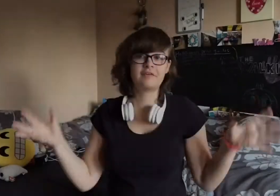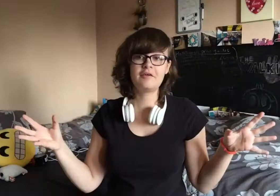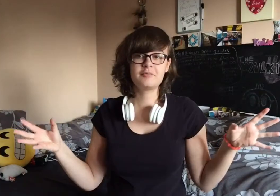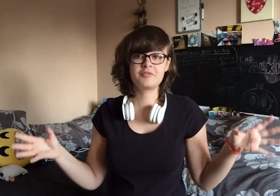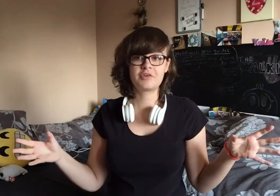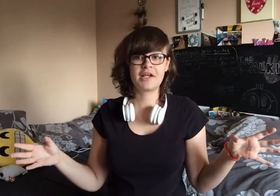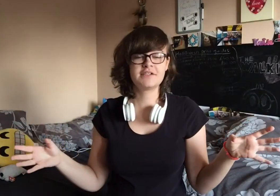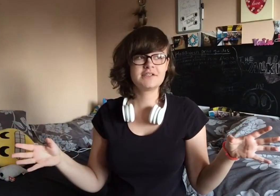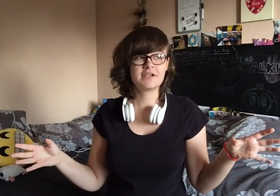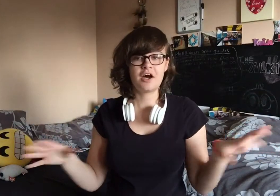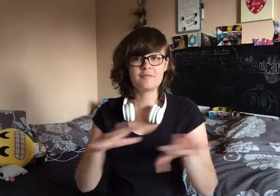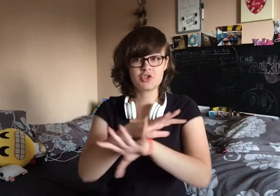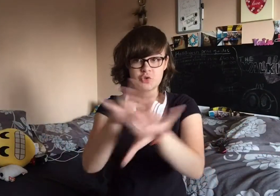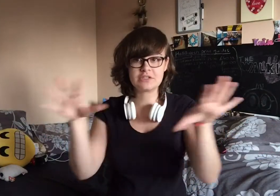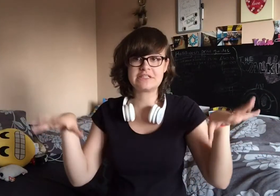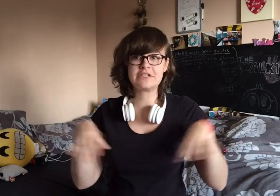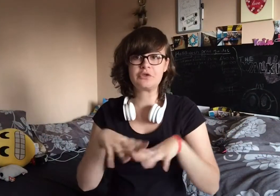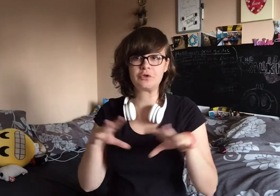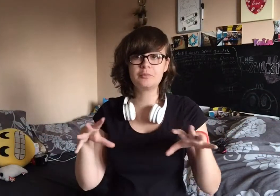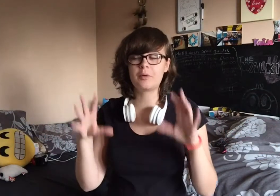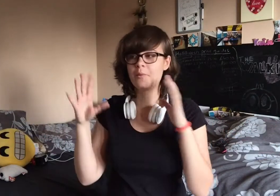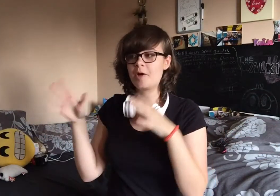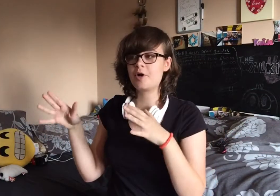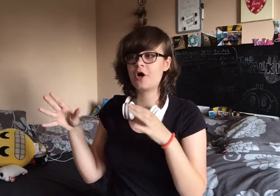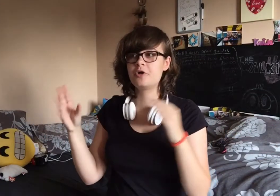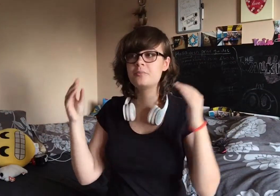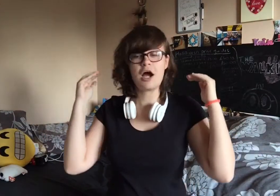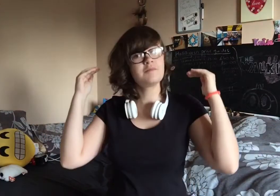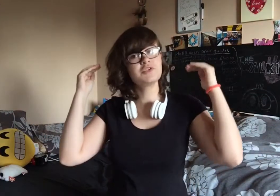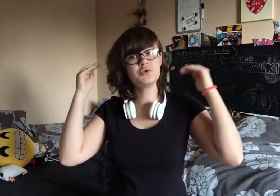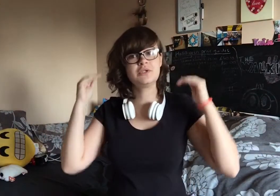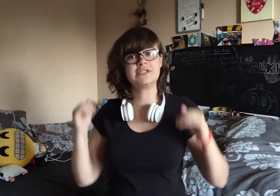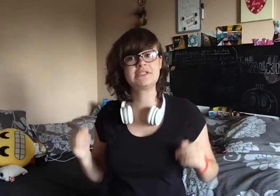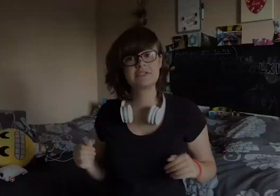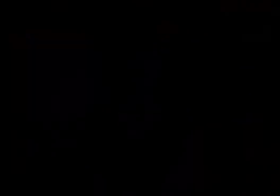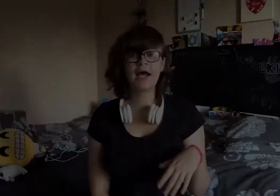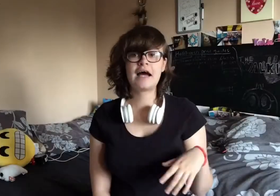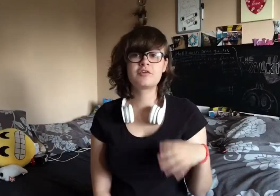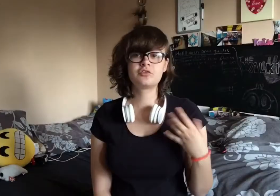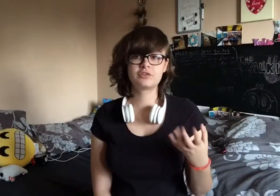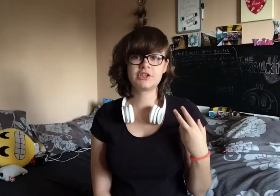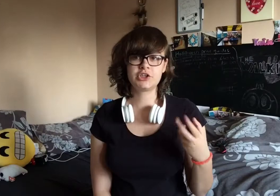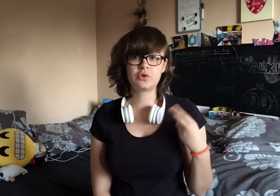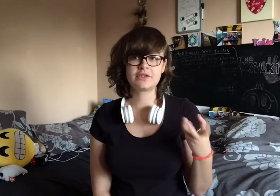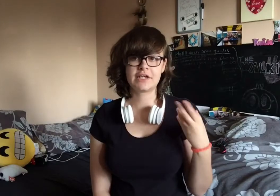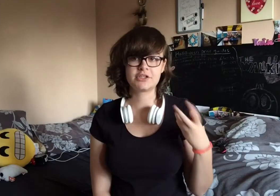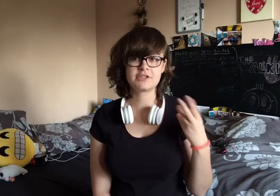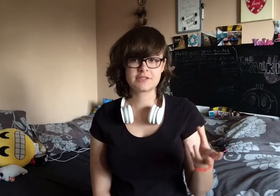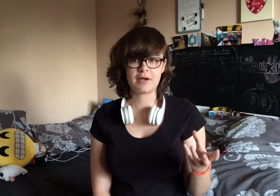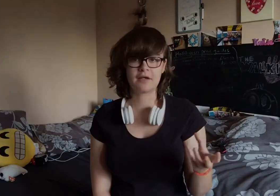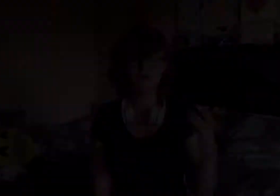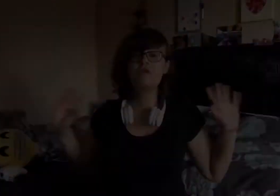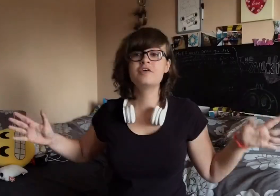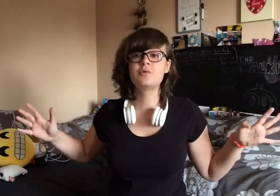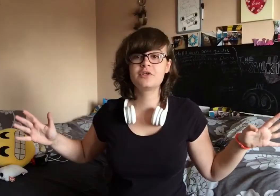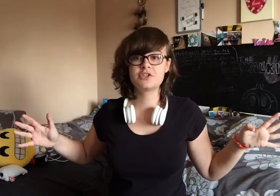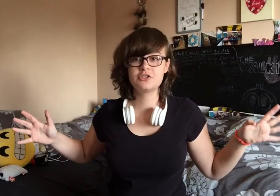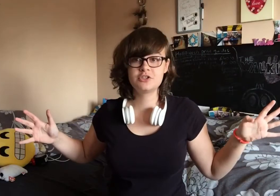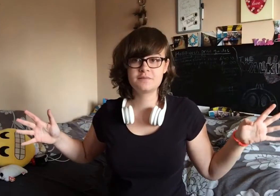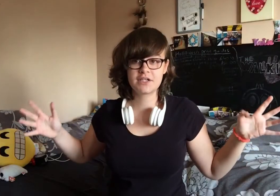Around my friends, I'm the shortest in the group, but when I'm at home, I'm the tallest. I have a really short attention span. I really want this YouTube thing